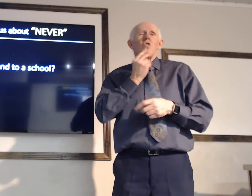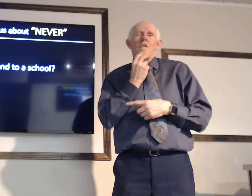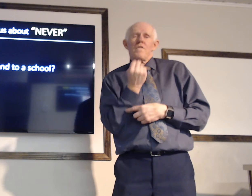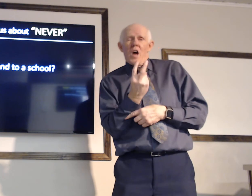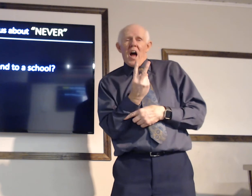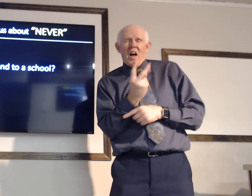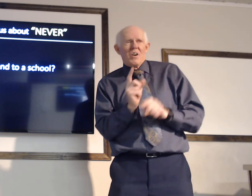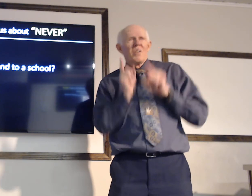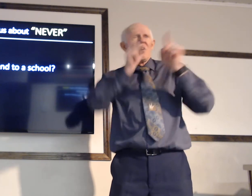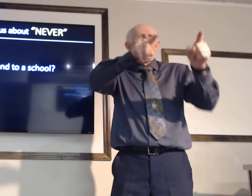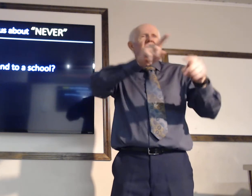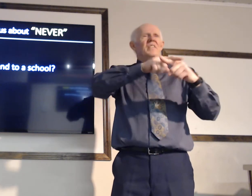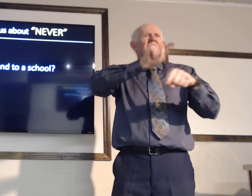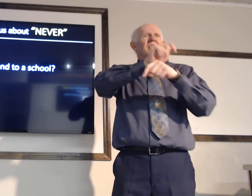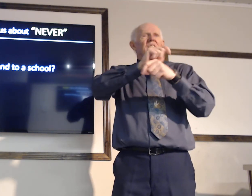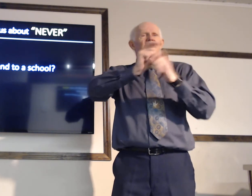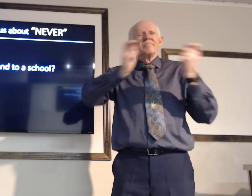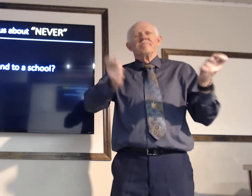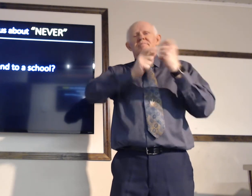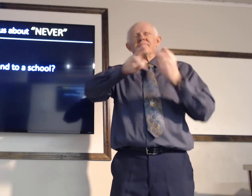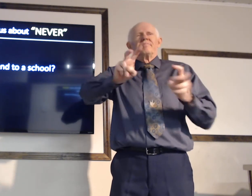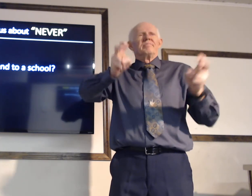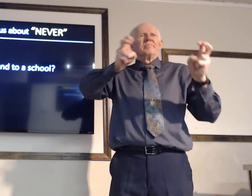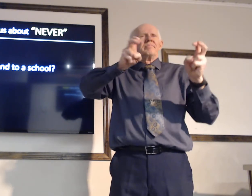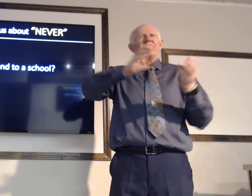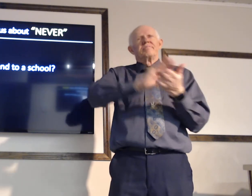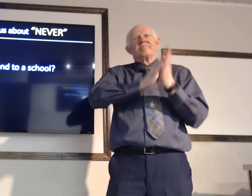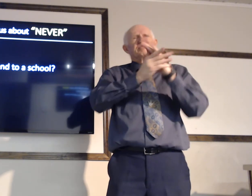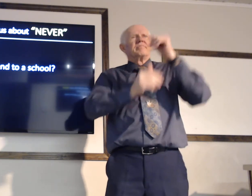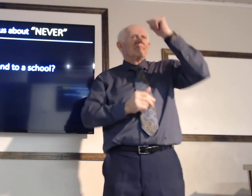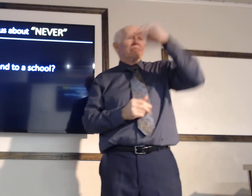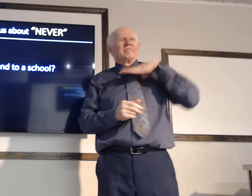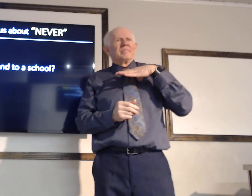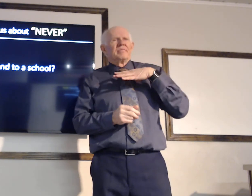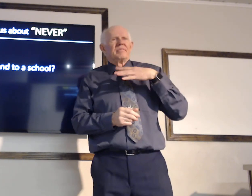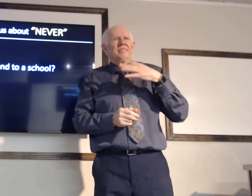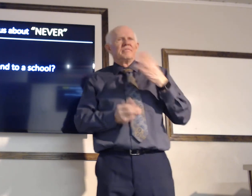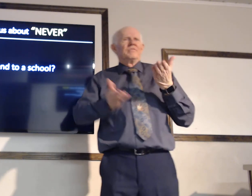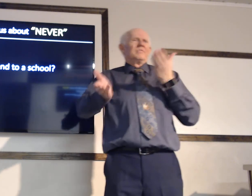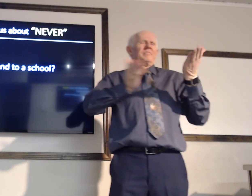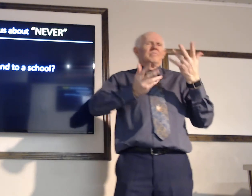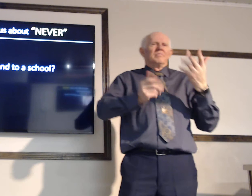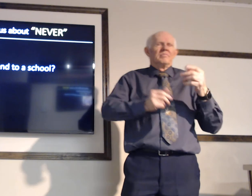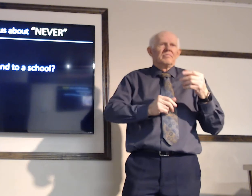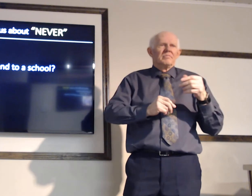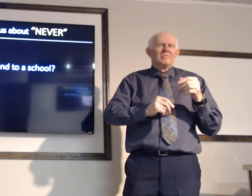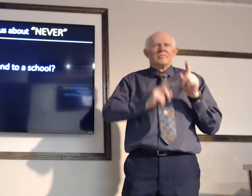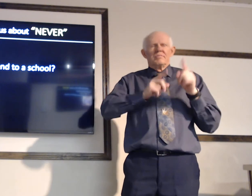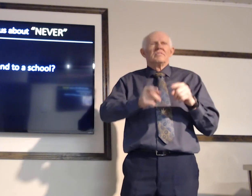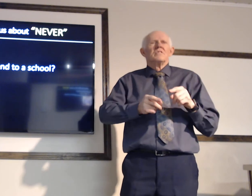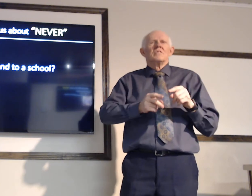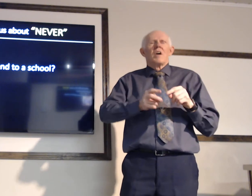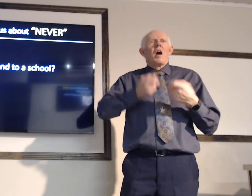that the Jews, when they were 12, they went to the temple for a celebration because the young boys became men at